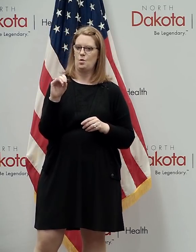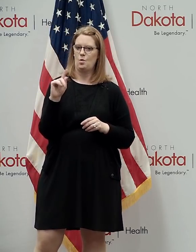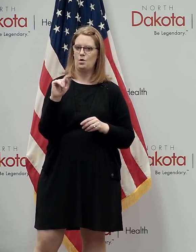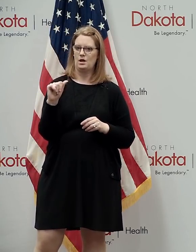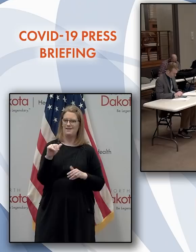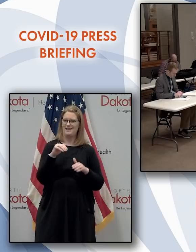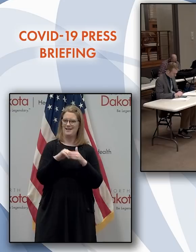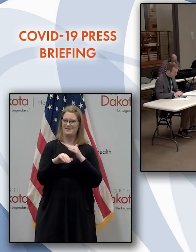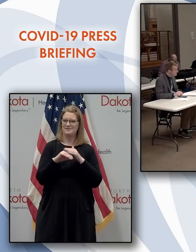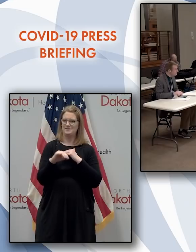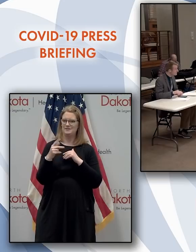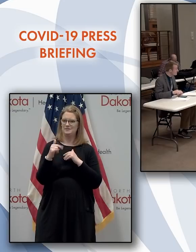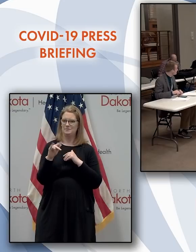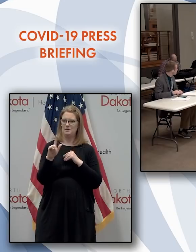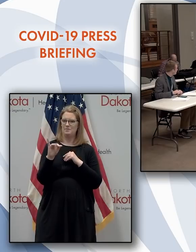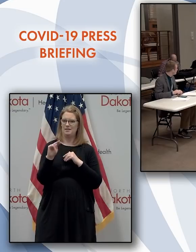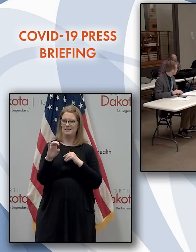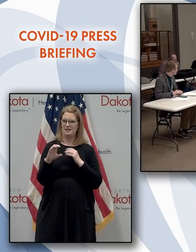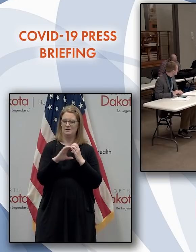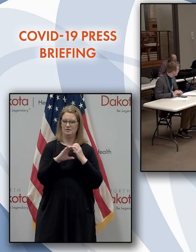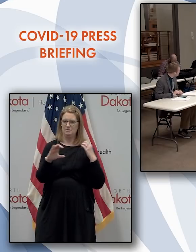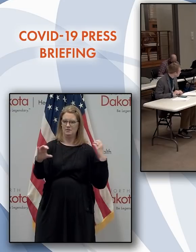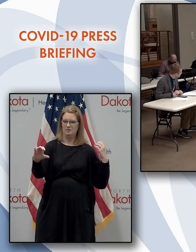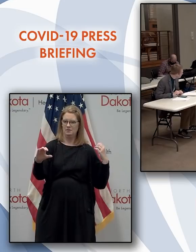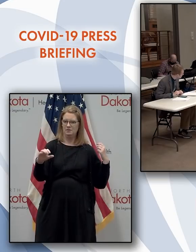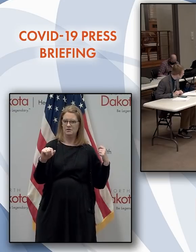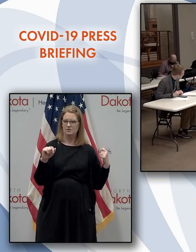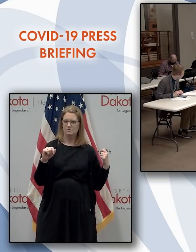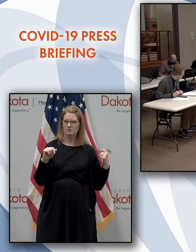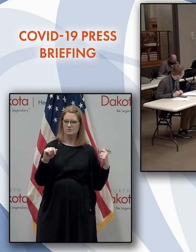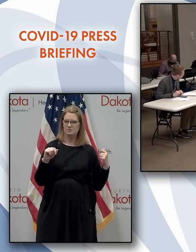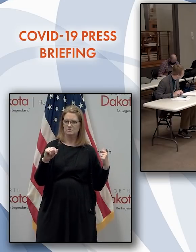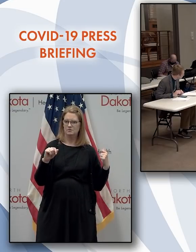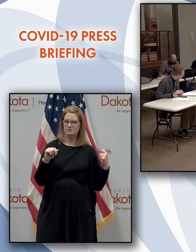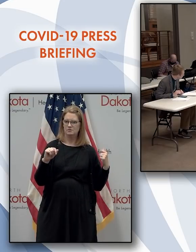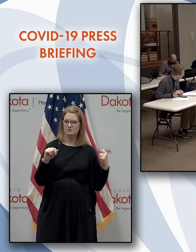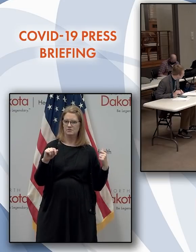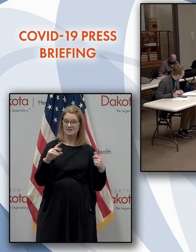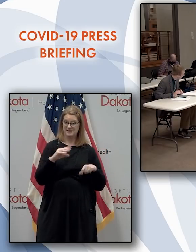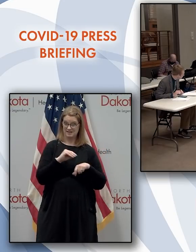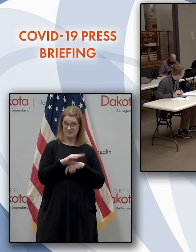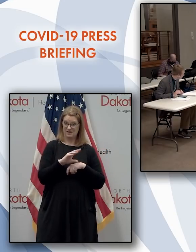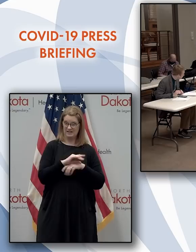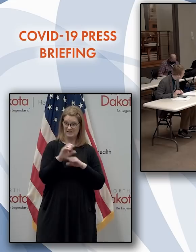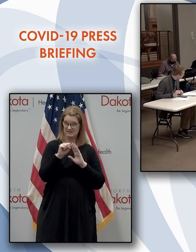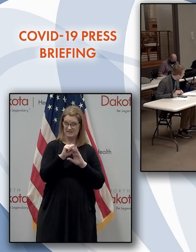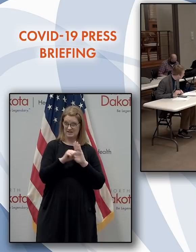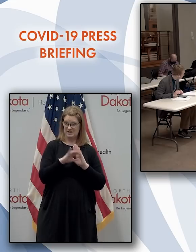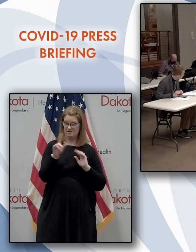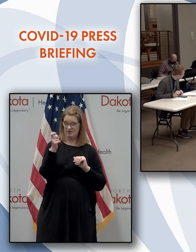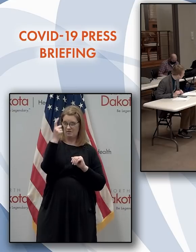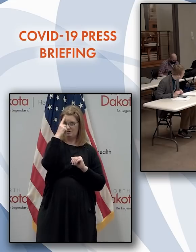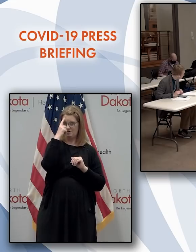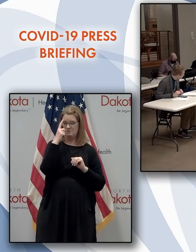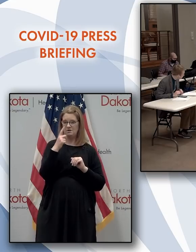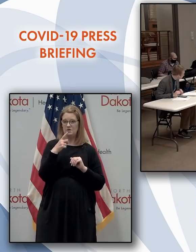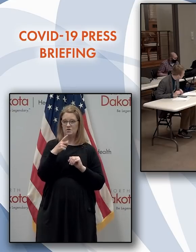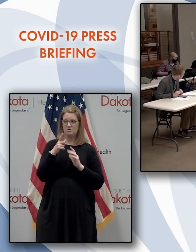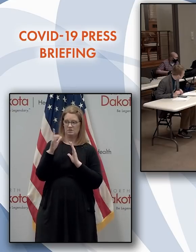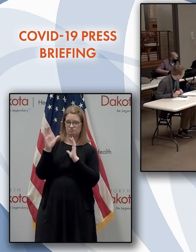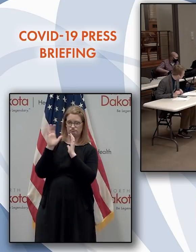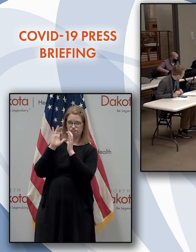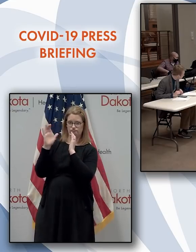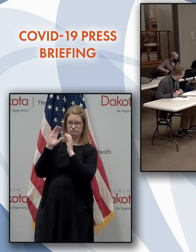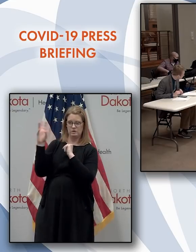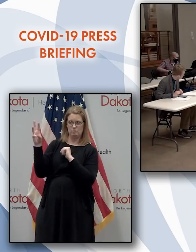how that is affecting state government, and whether you're talking with Washington about that. There's